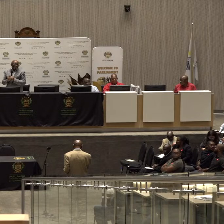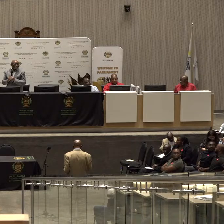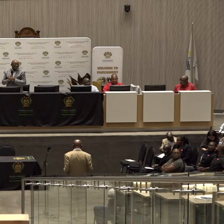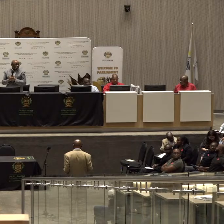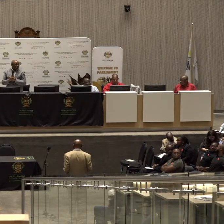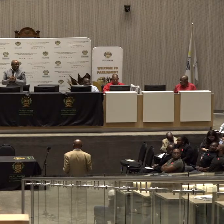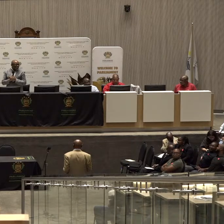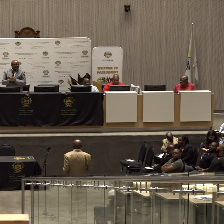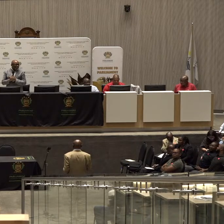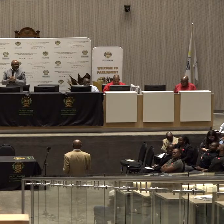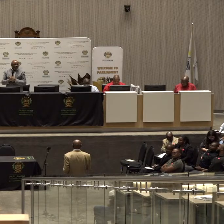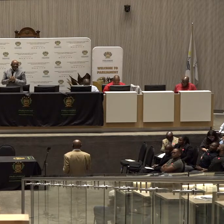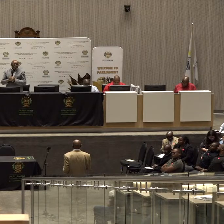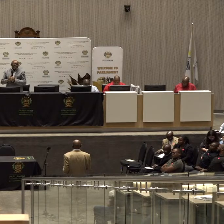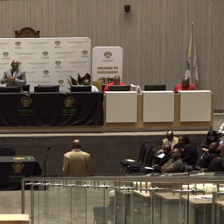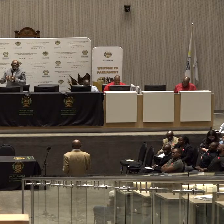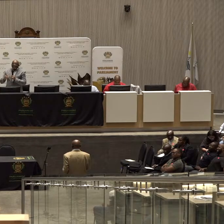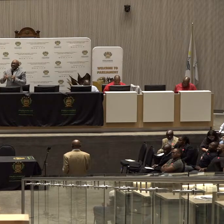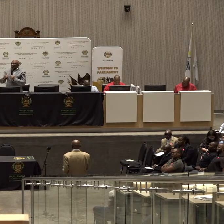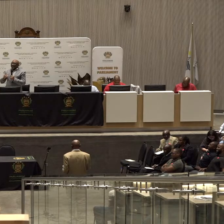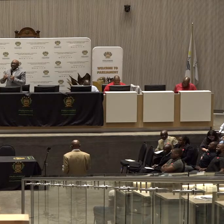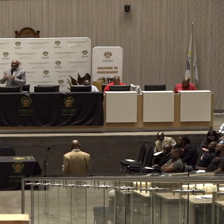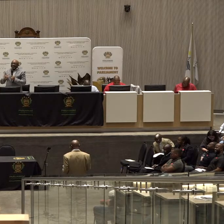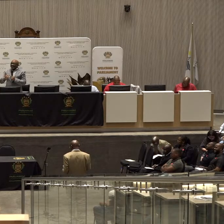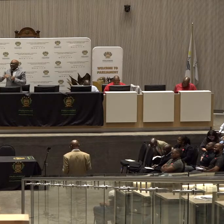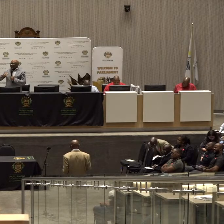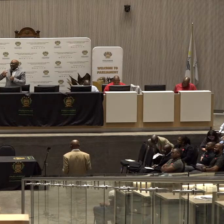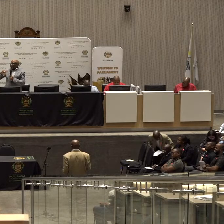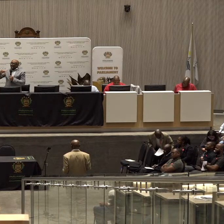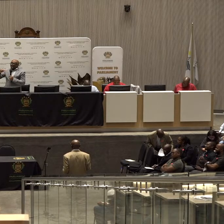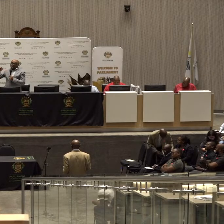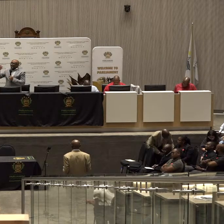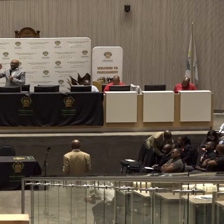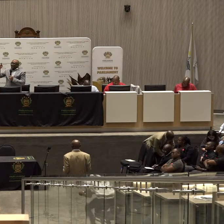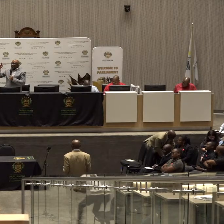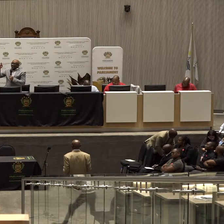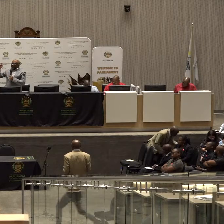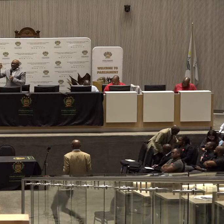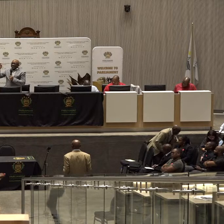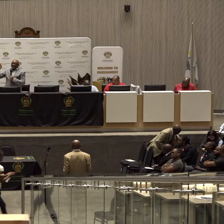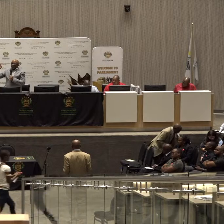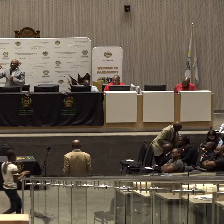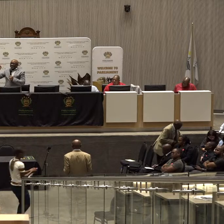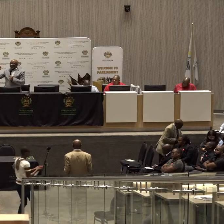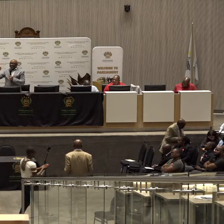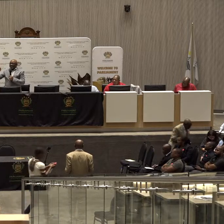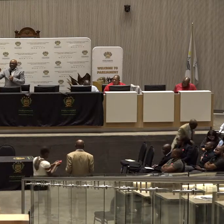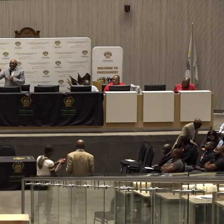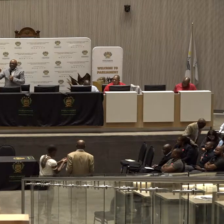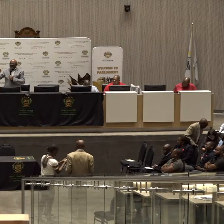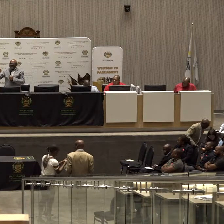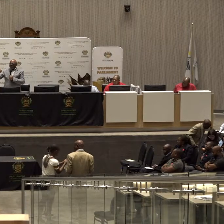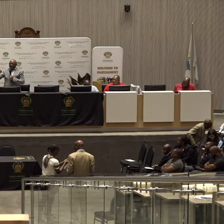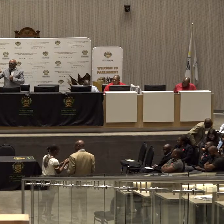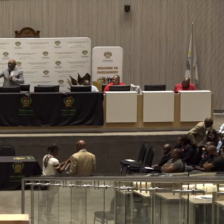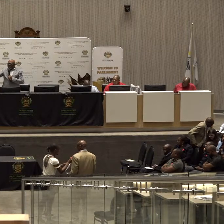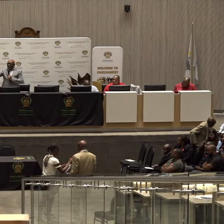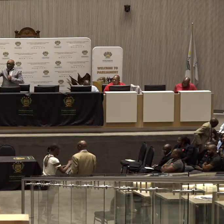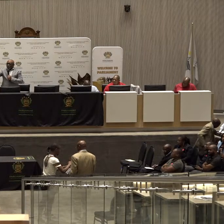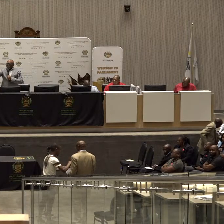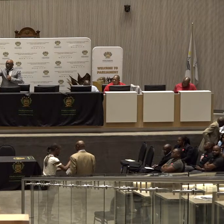interest around too all right uh this side was less represented the first